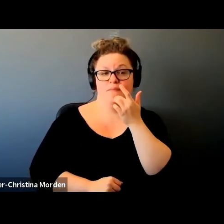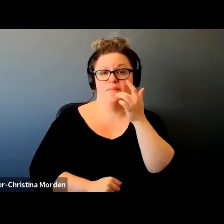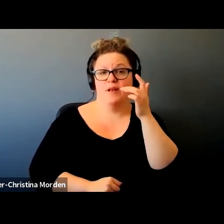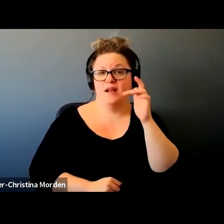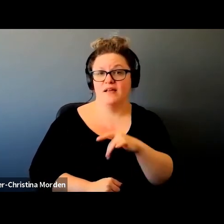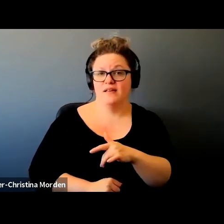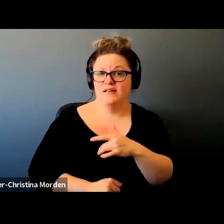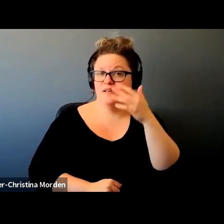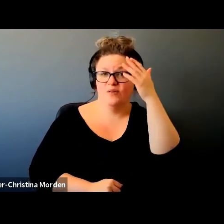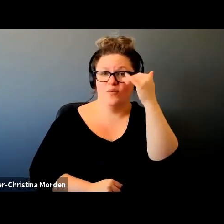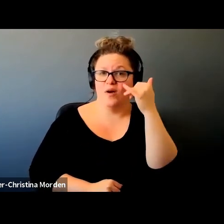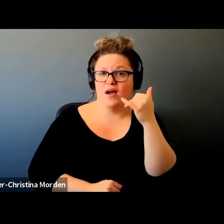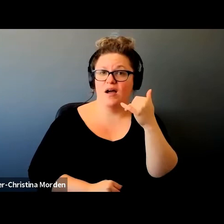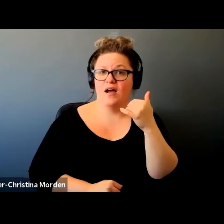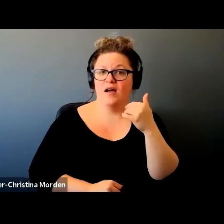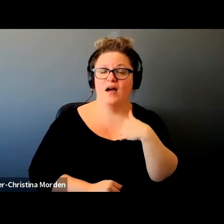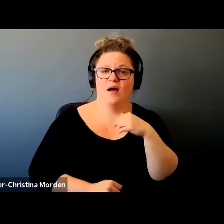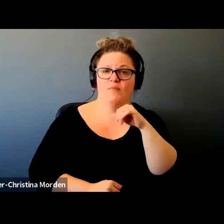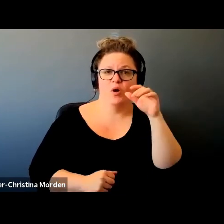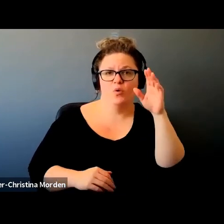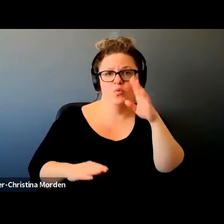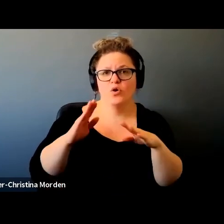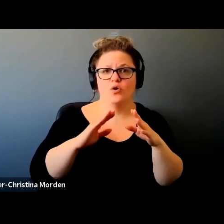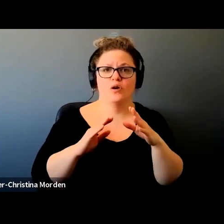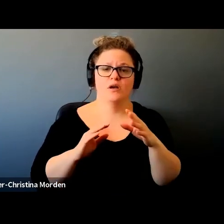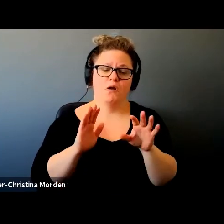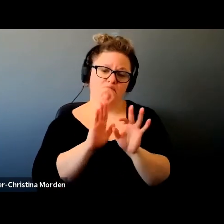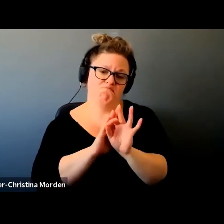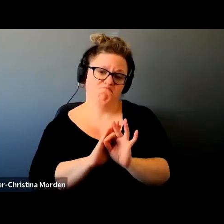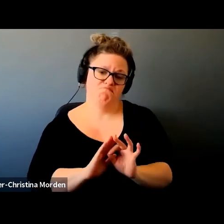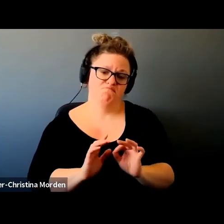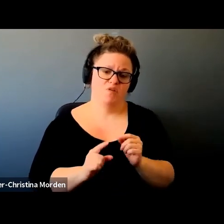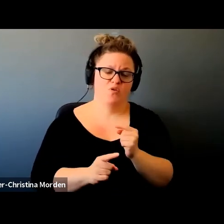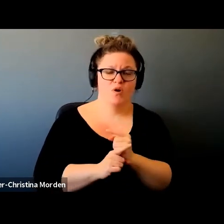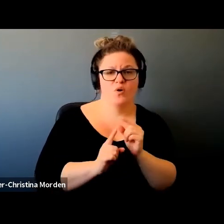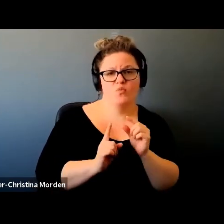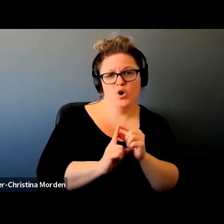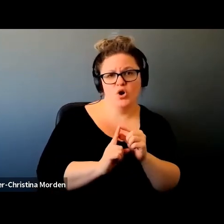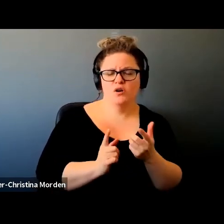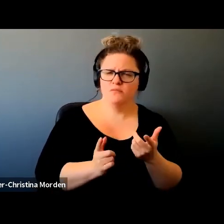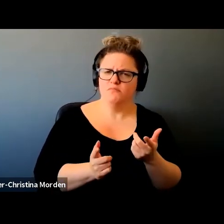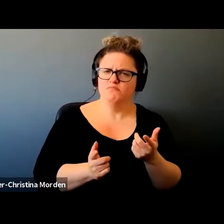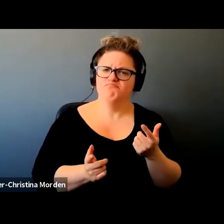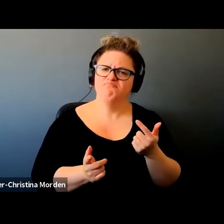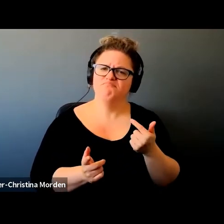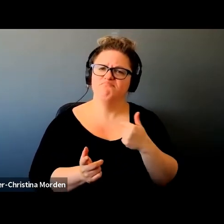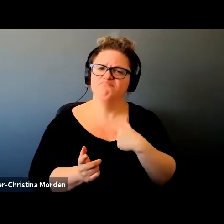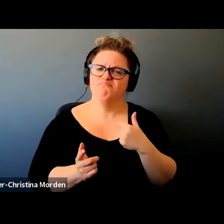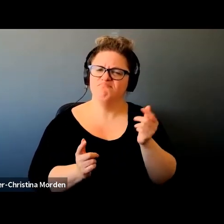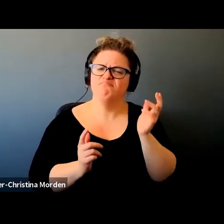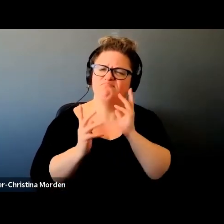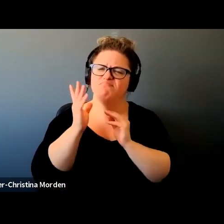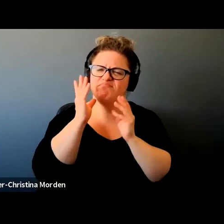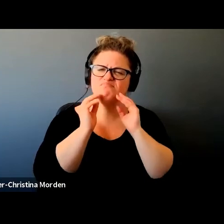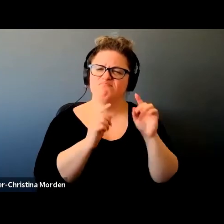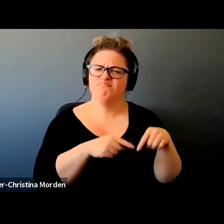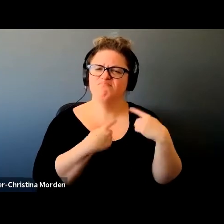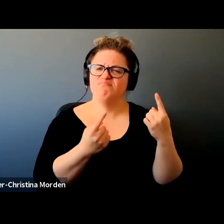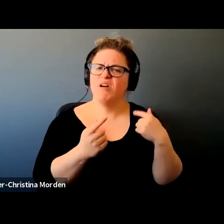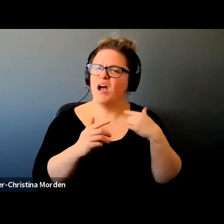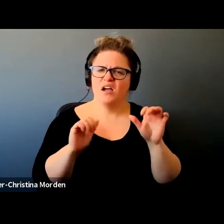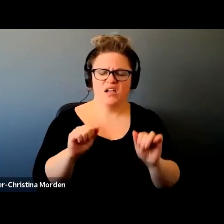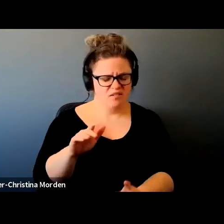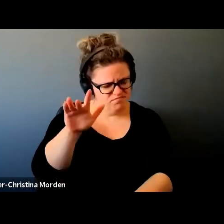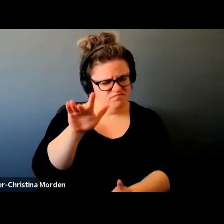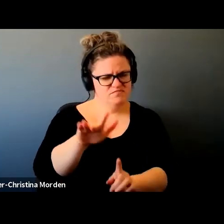much worried about, am I going to get the right words? I'm pretty literary. I have a good capacity to just show up